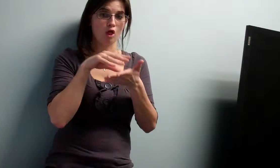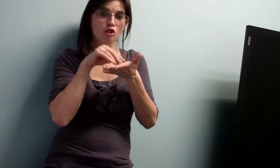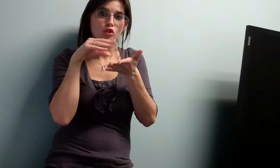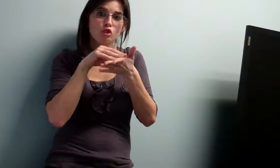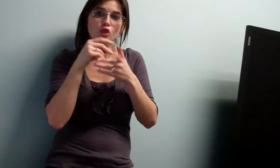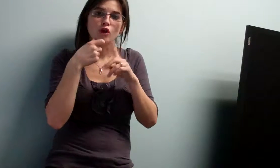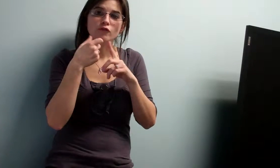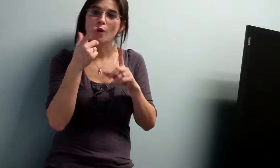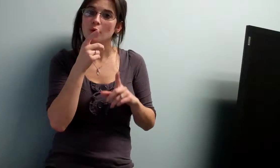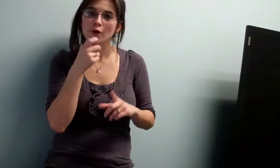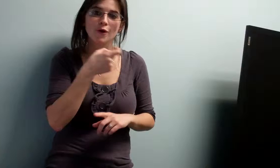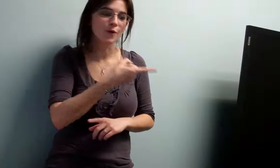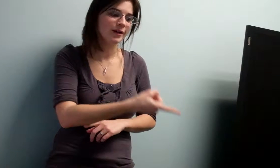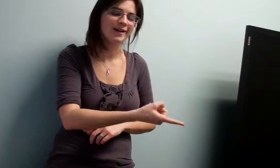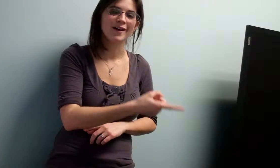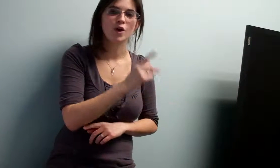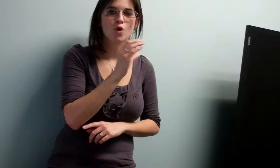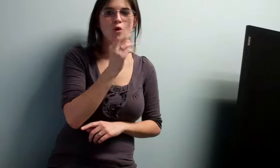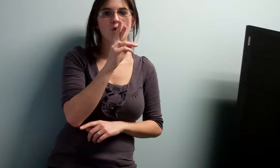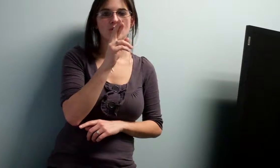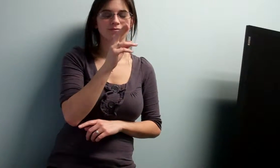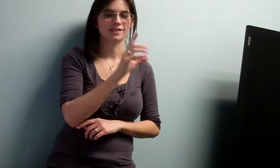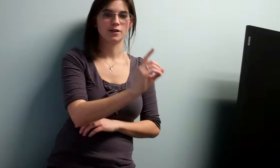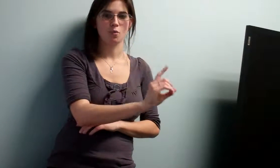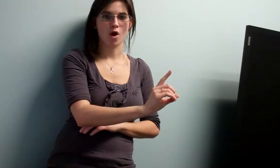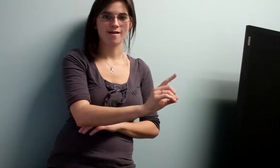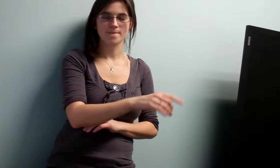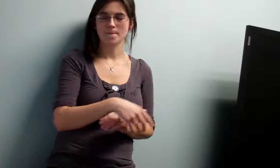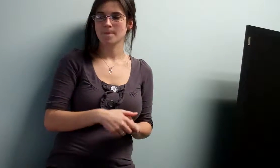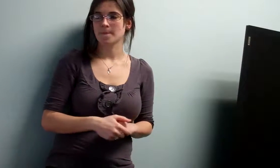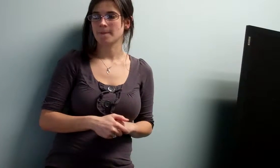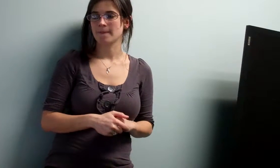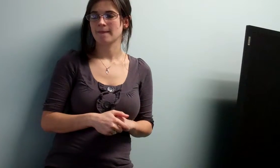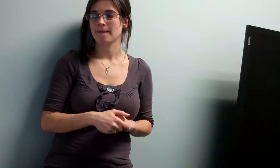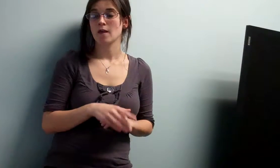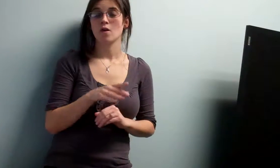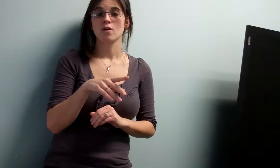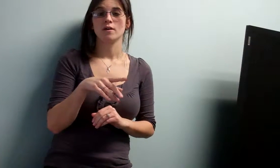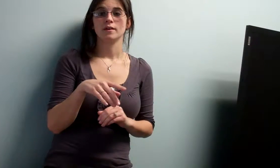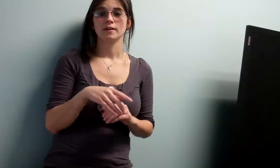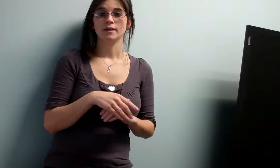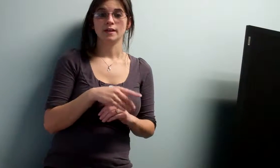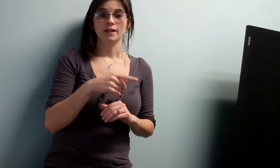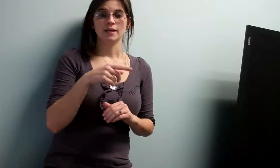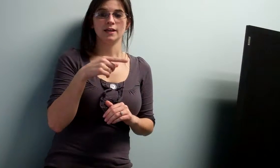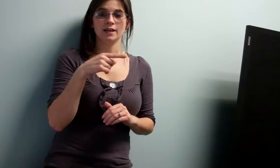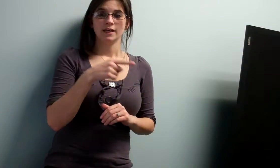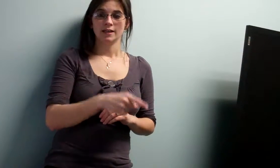He is, without question, the preeminent intellectual. But I